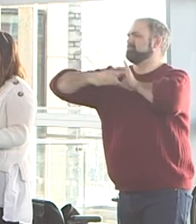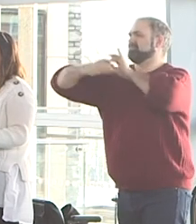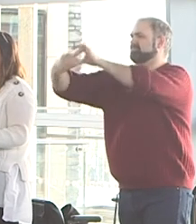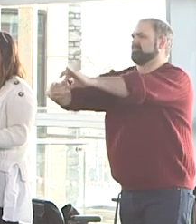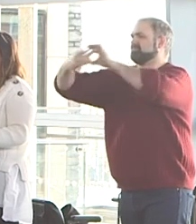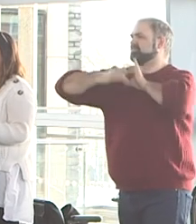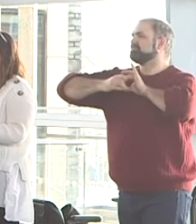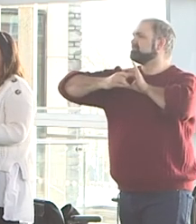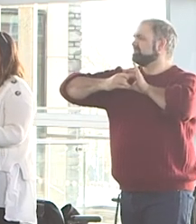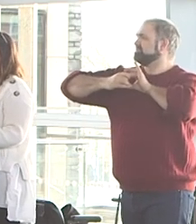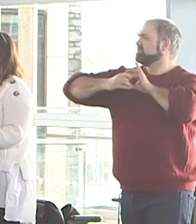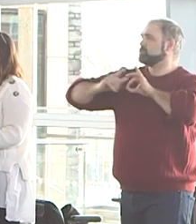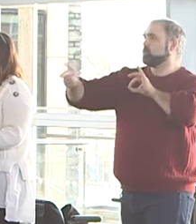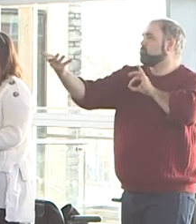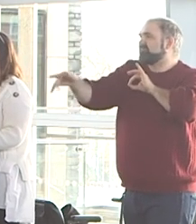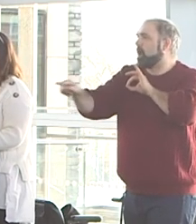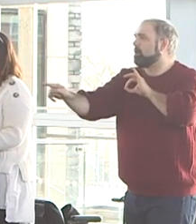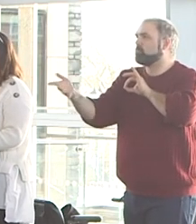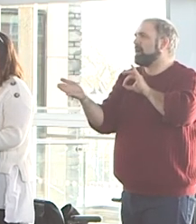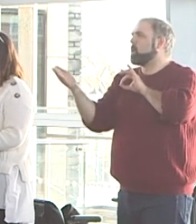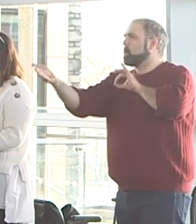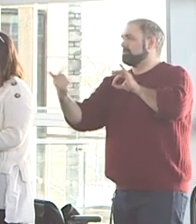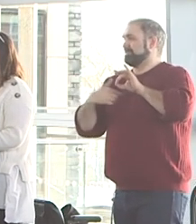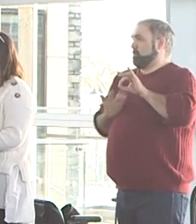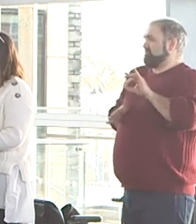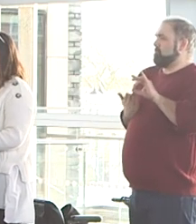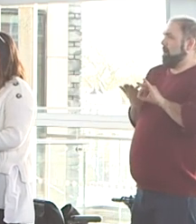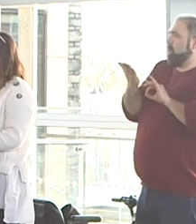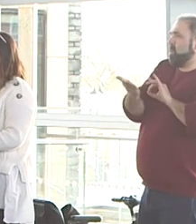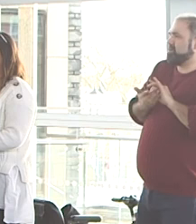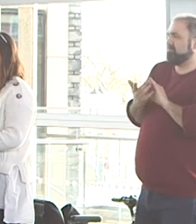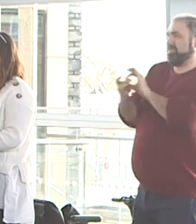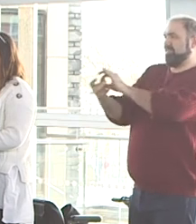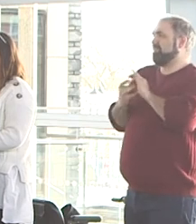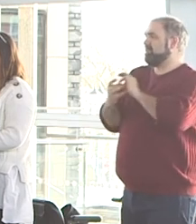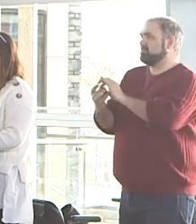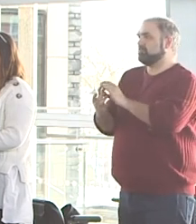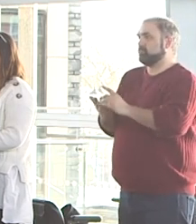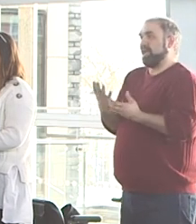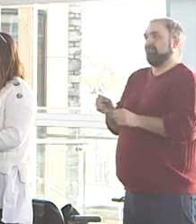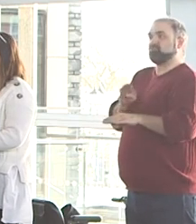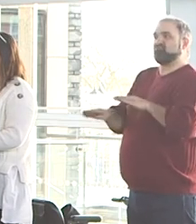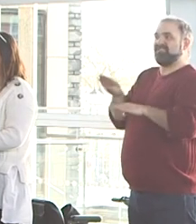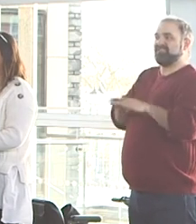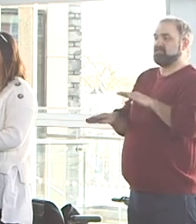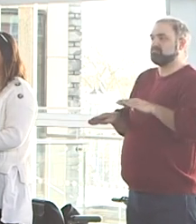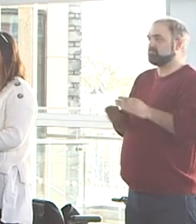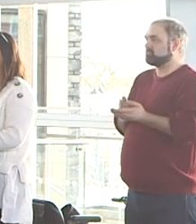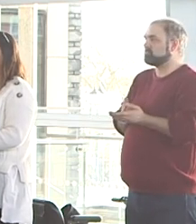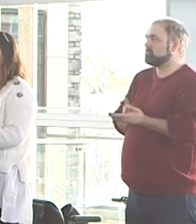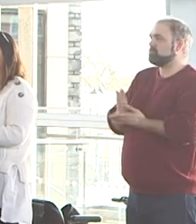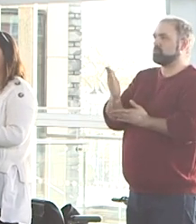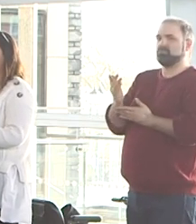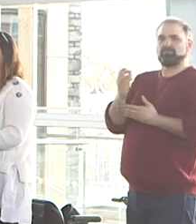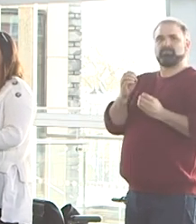from, where you're going, kind of thing. We hold training through Glitter